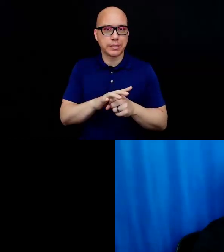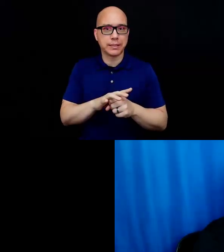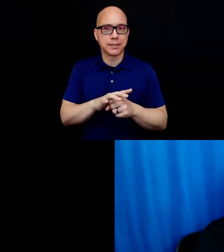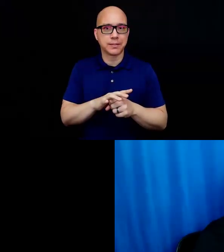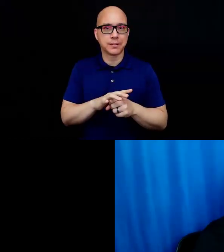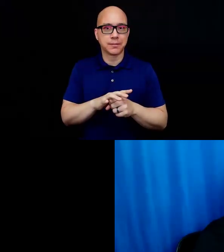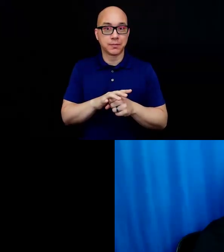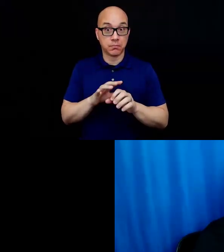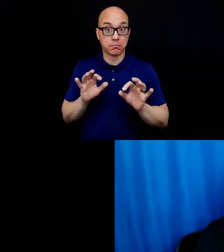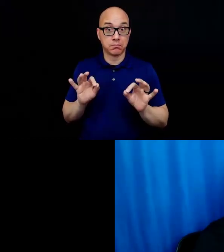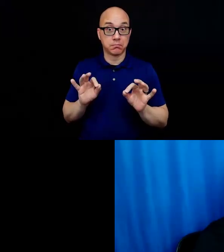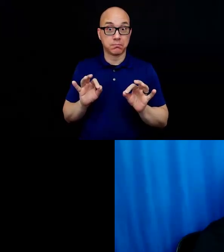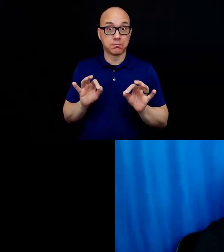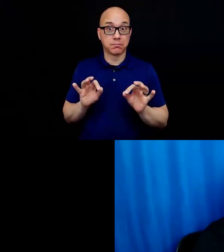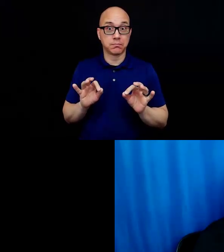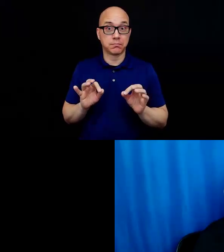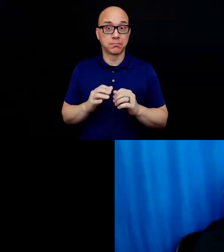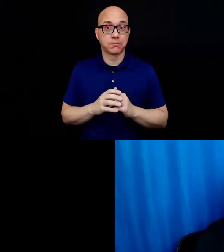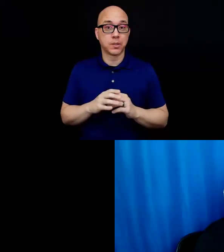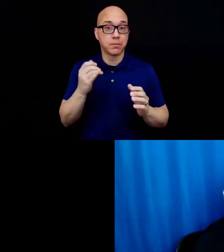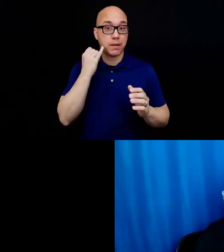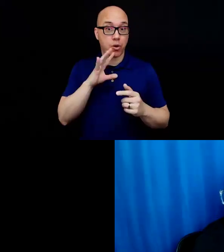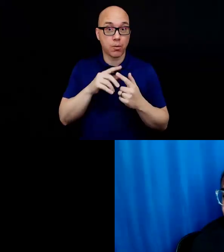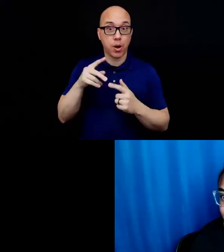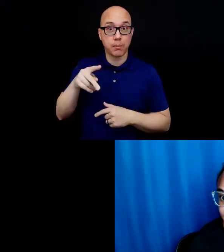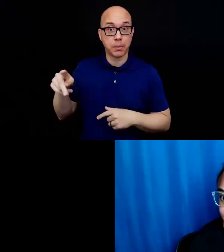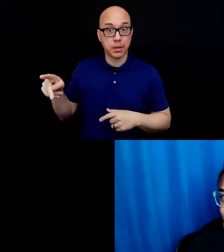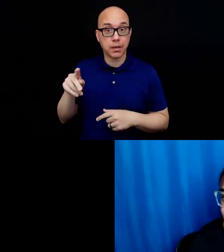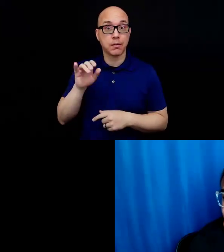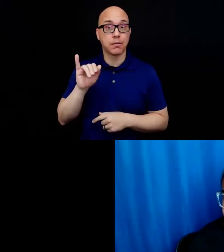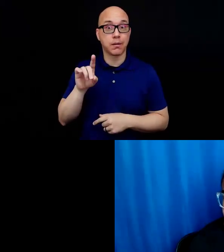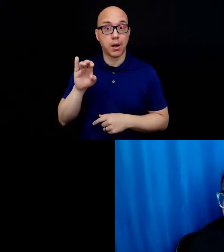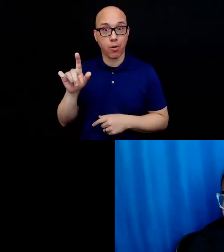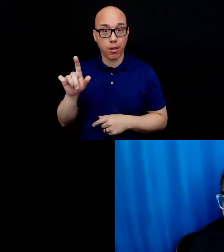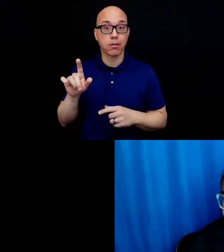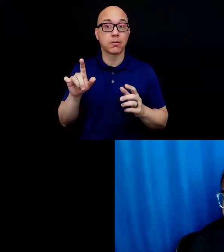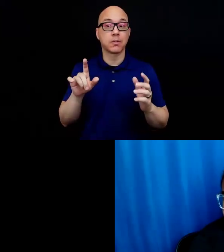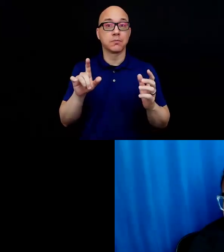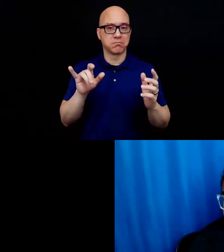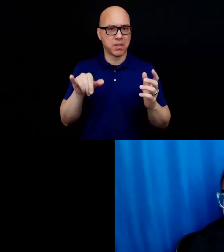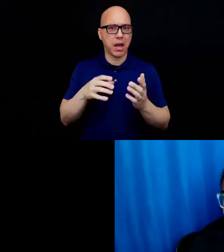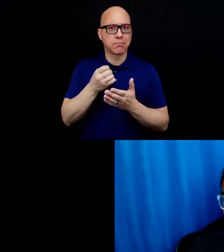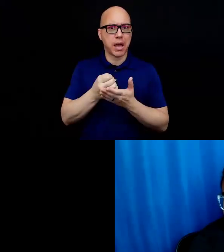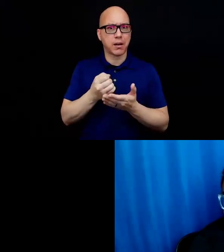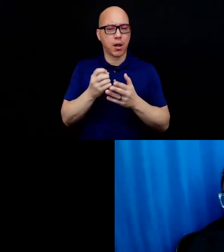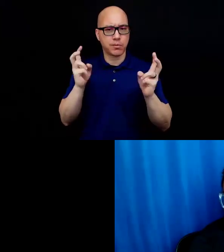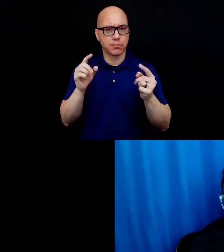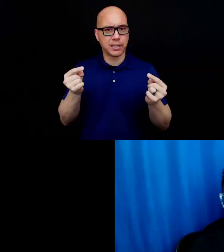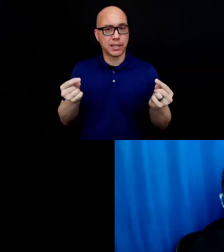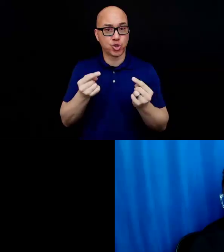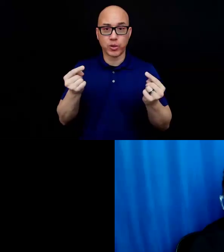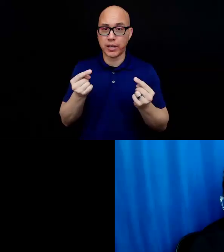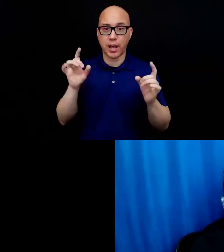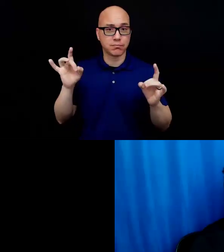about PPP and EIDL, those were economic, injury, disaster